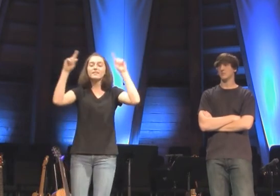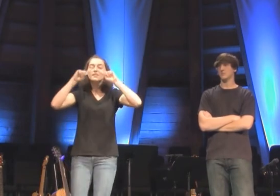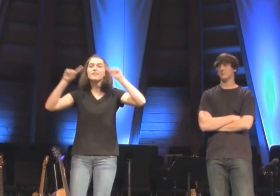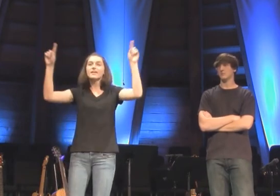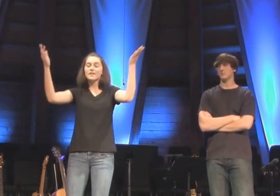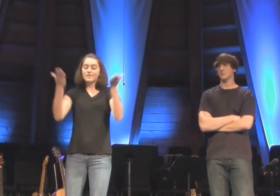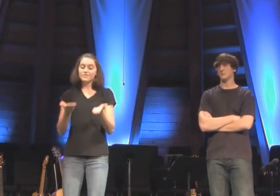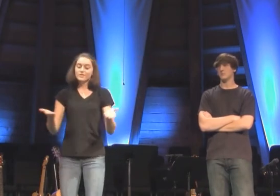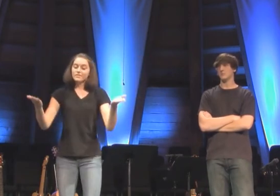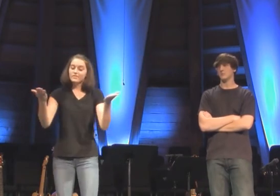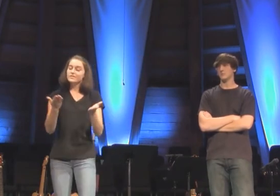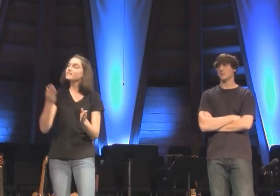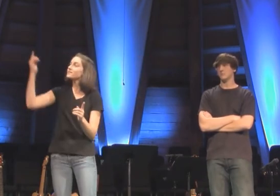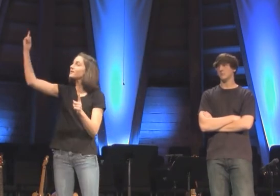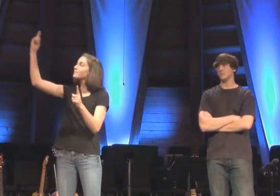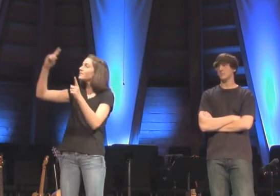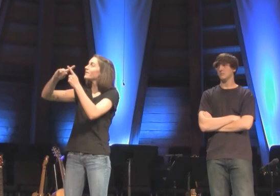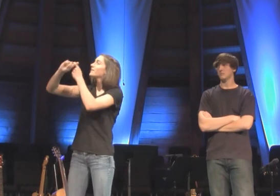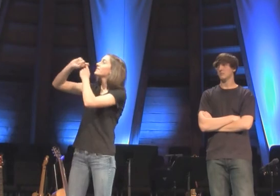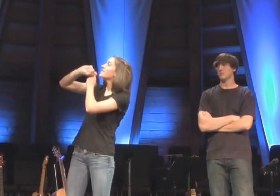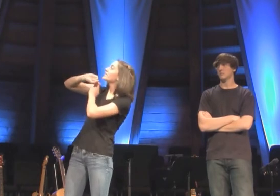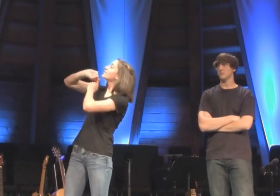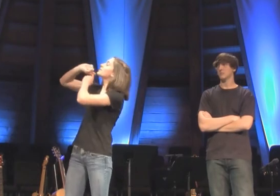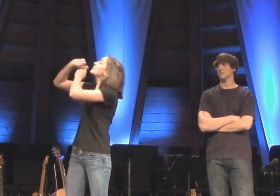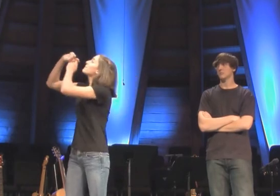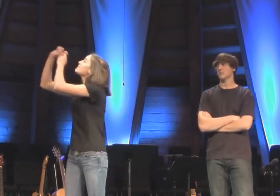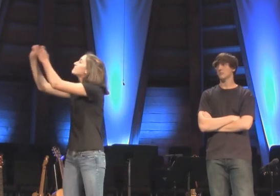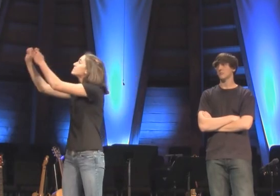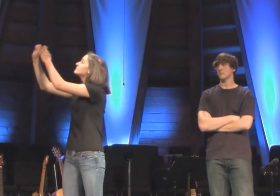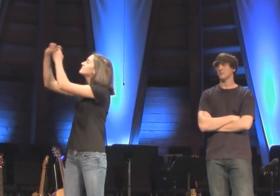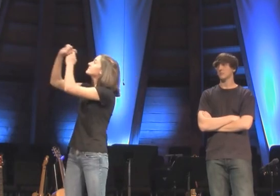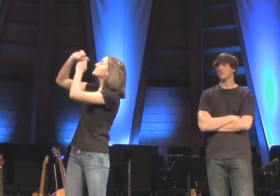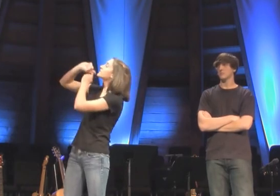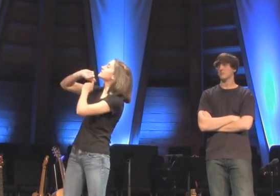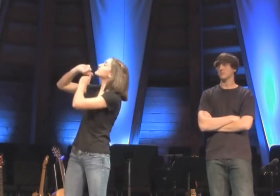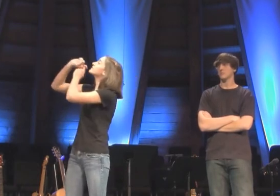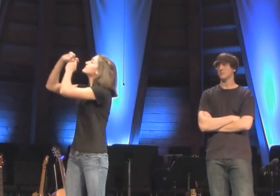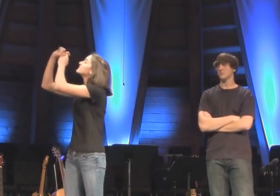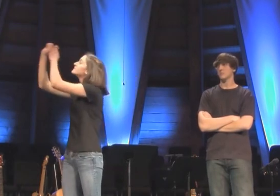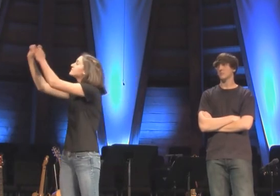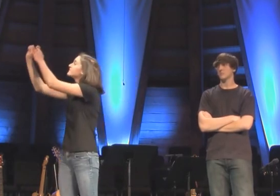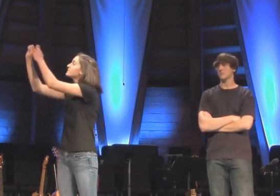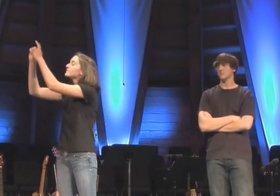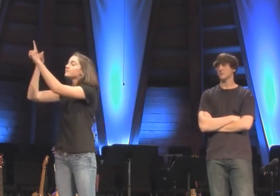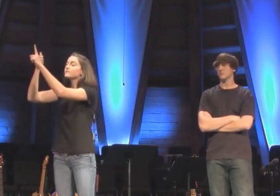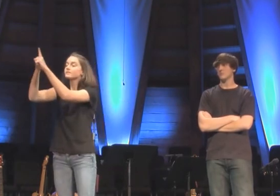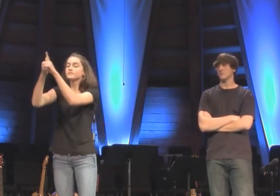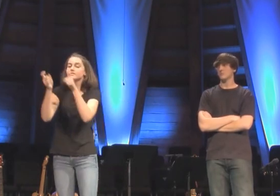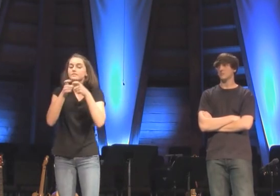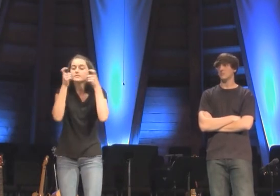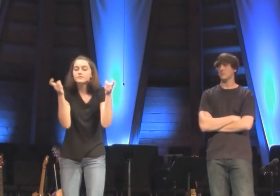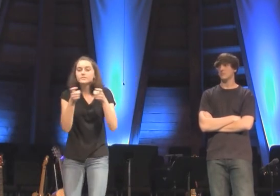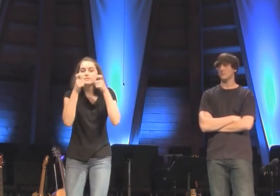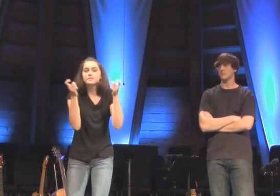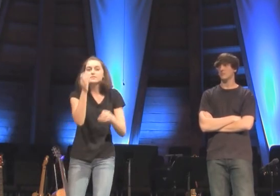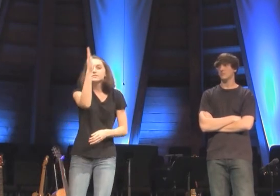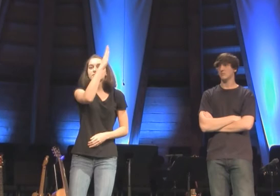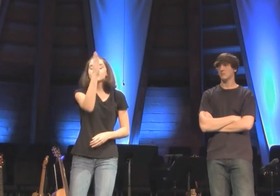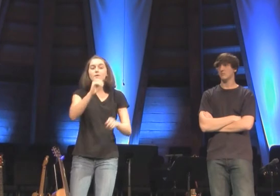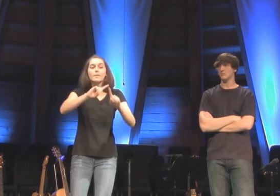And for the first time here on earth, we learned that God can be a friend And though he never, ever dared